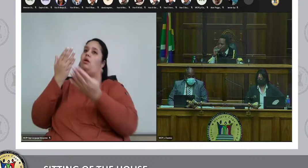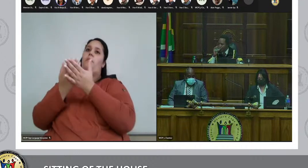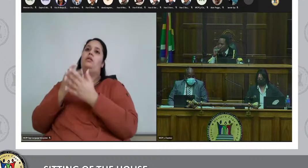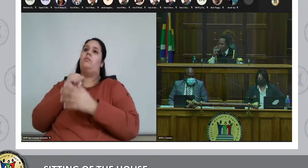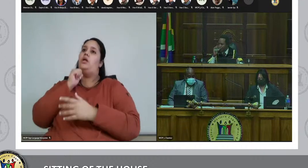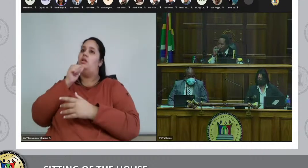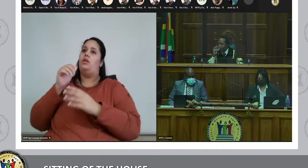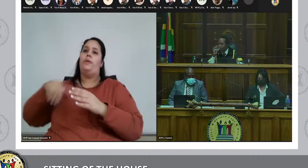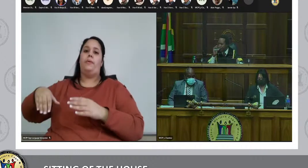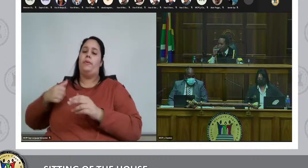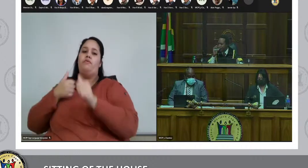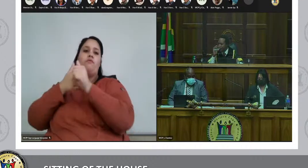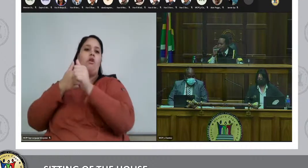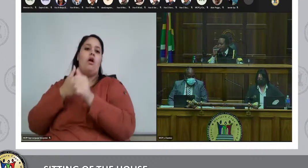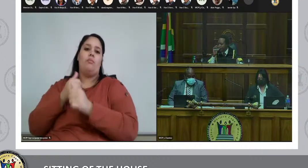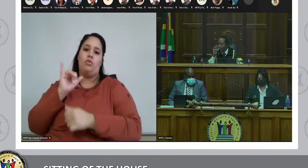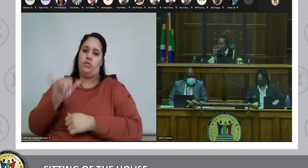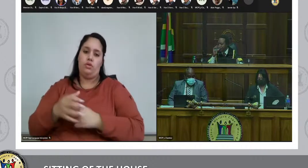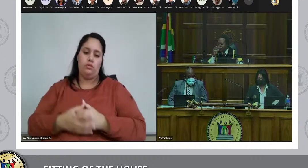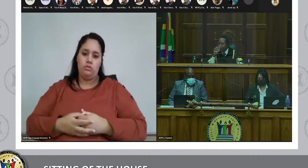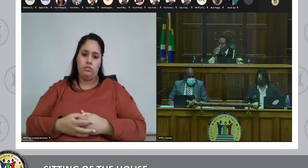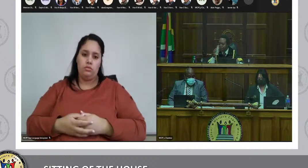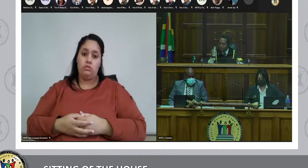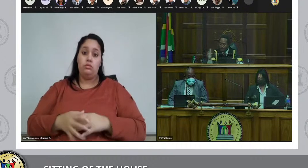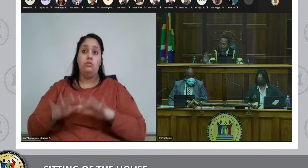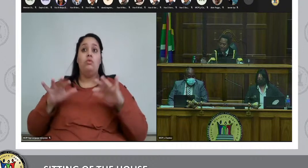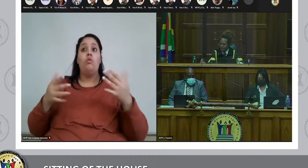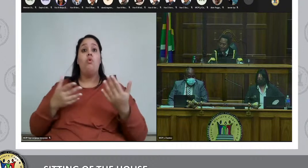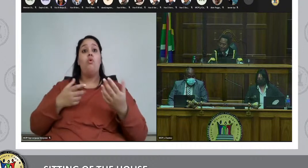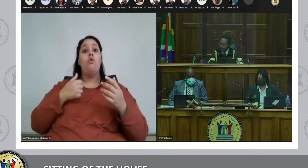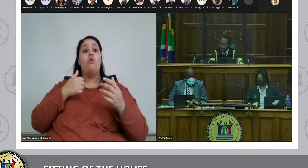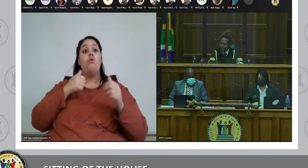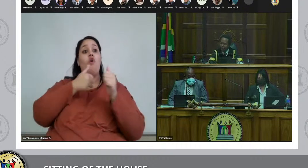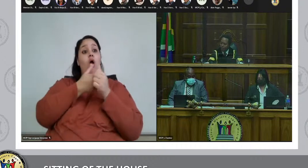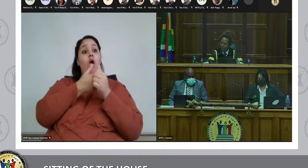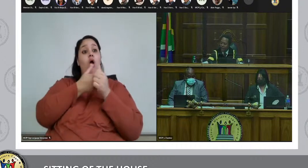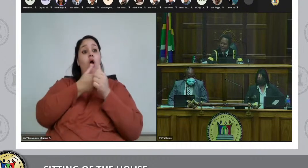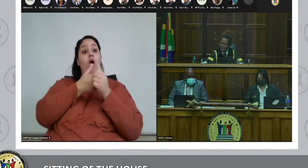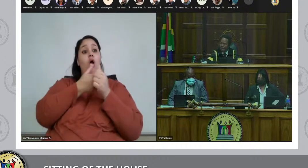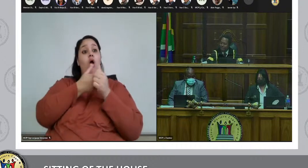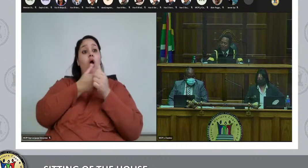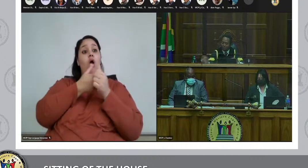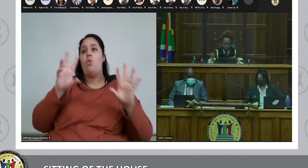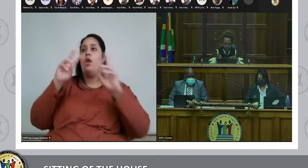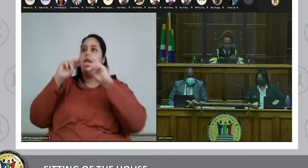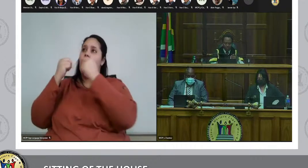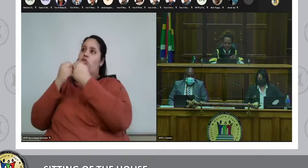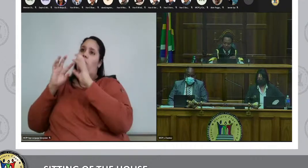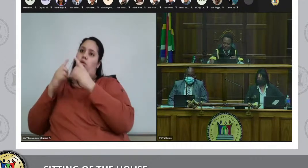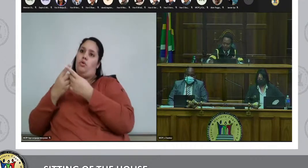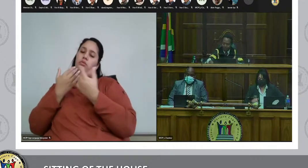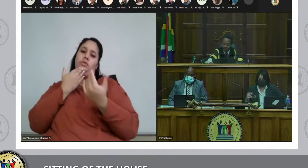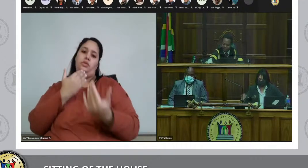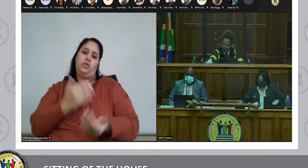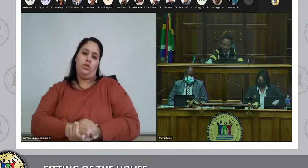made any follow-up on the matter, either with the tour guides themselves or the national department? Thank you,